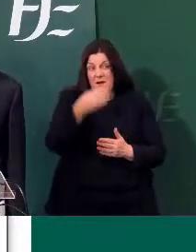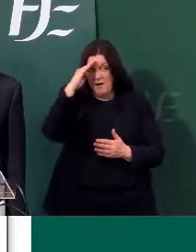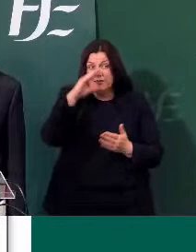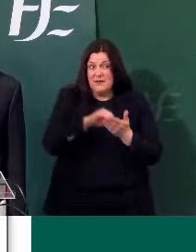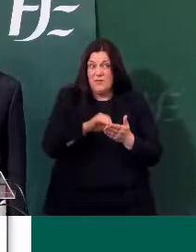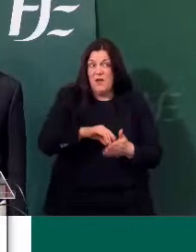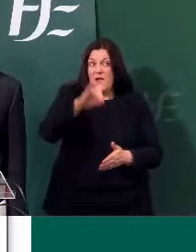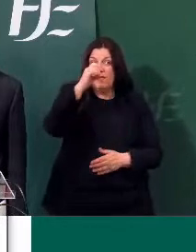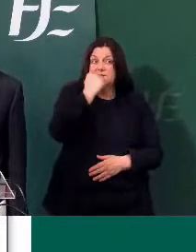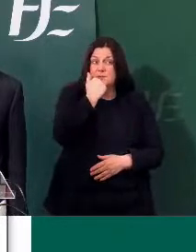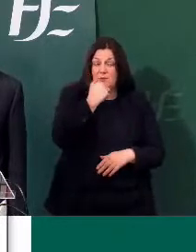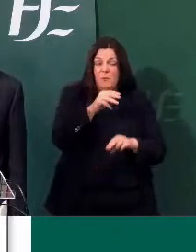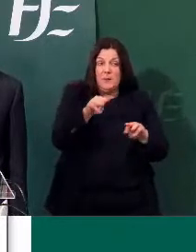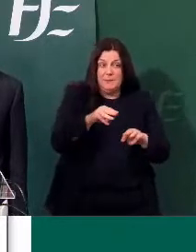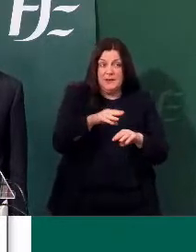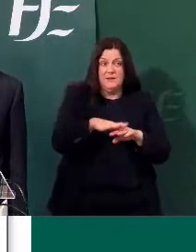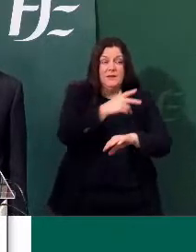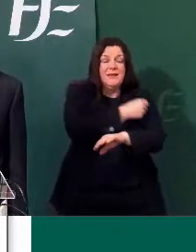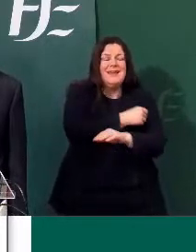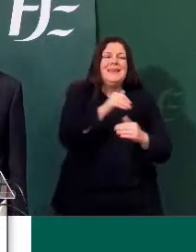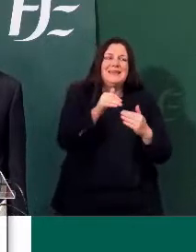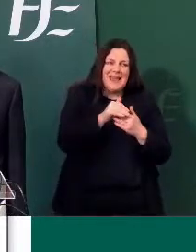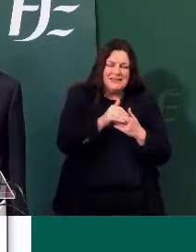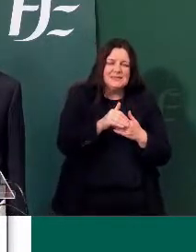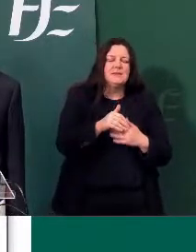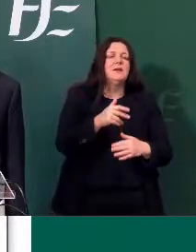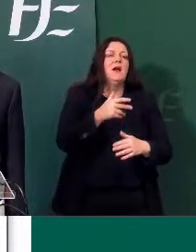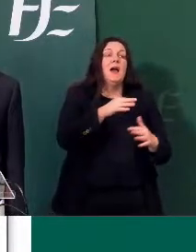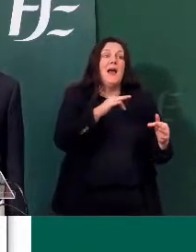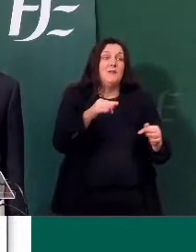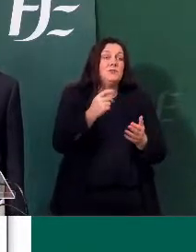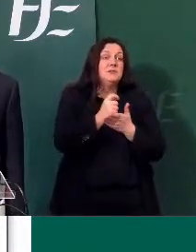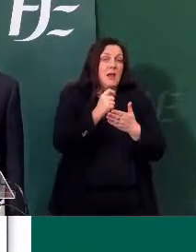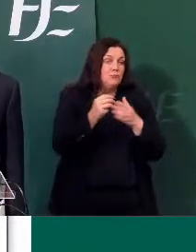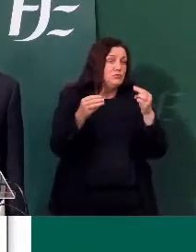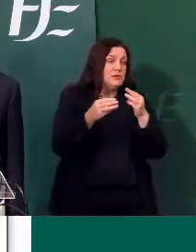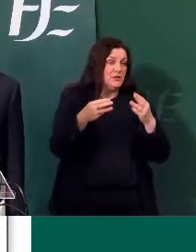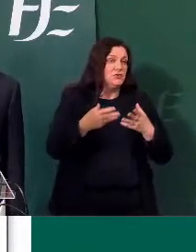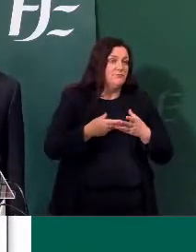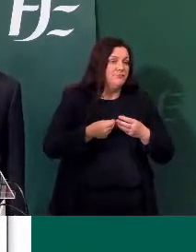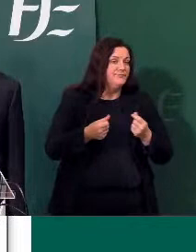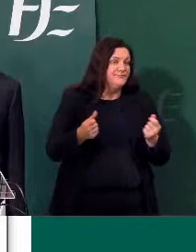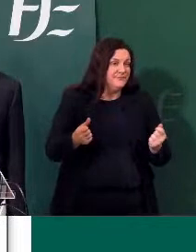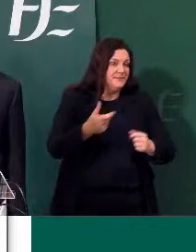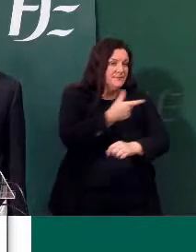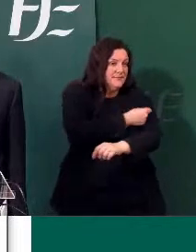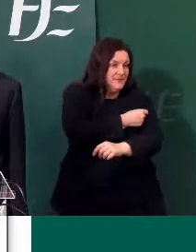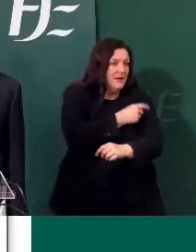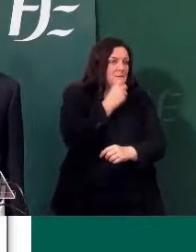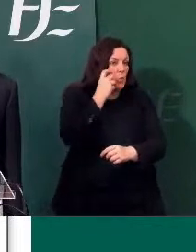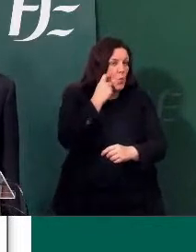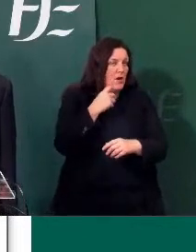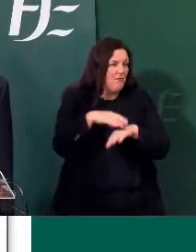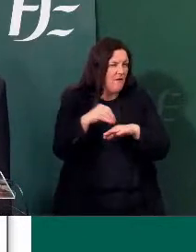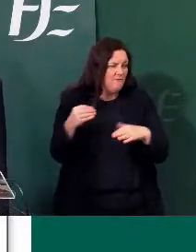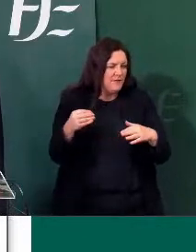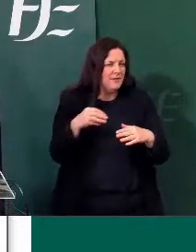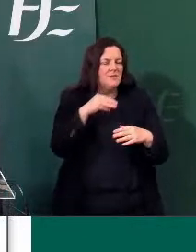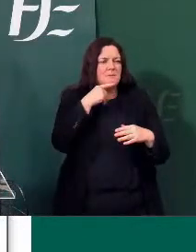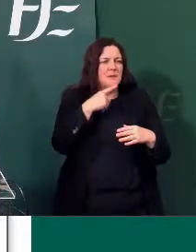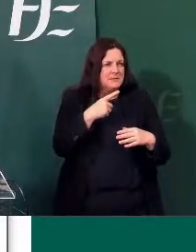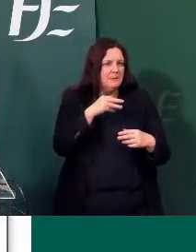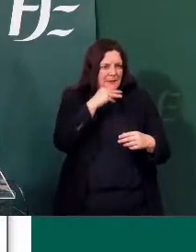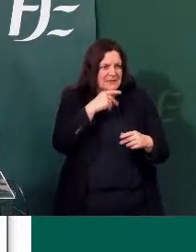the immunity wanes. Yes, a booster campaign is necessary. That doesn't mean they didn't work. That does not mean they didn't save lives. That